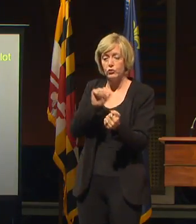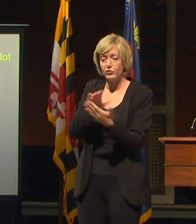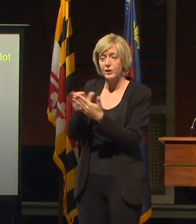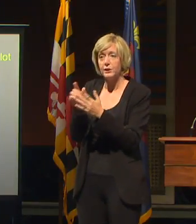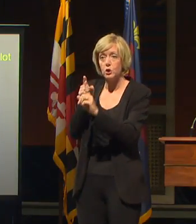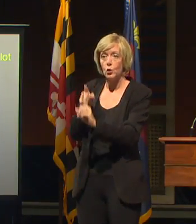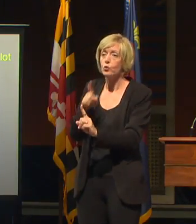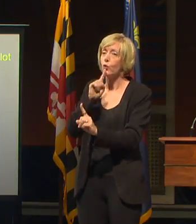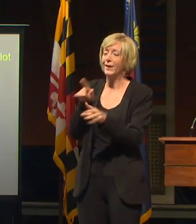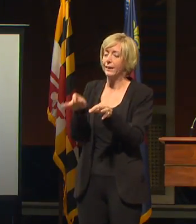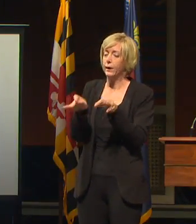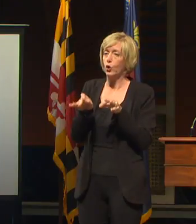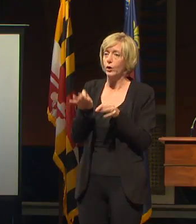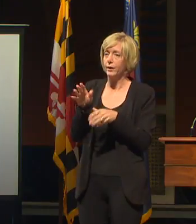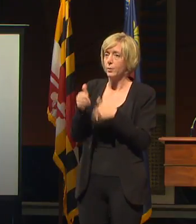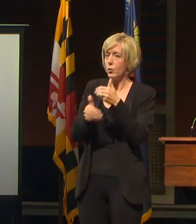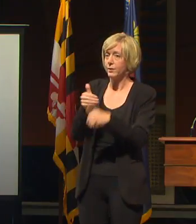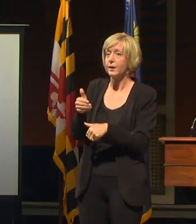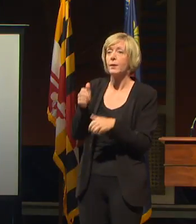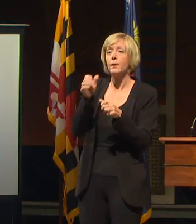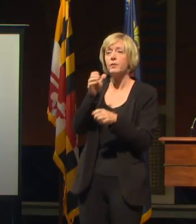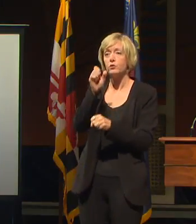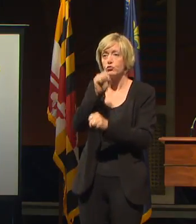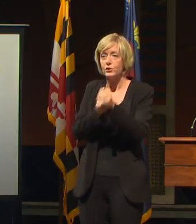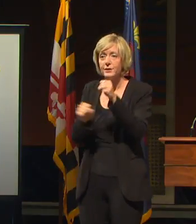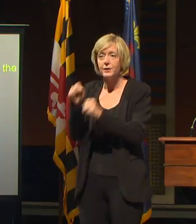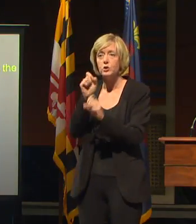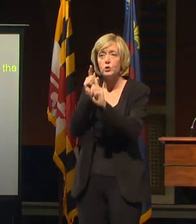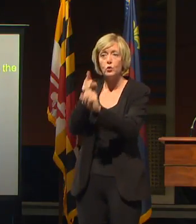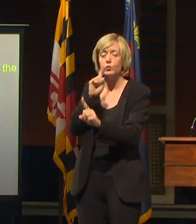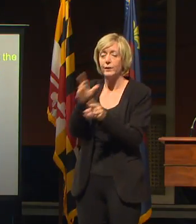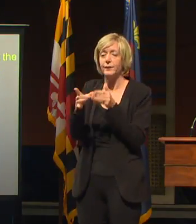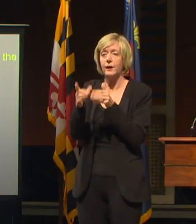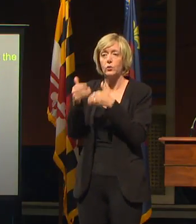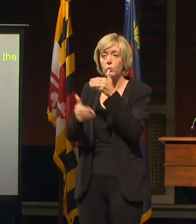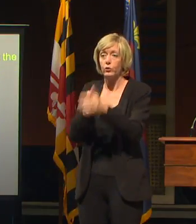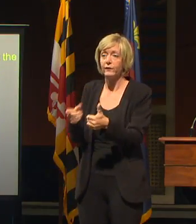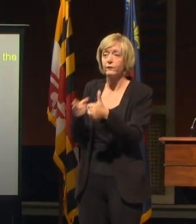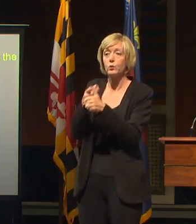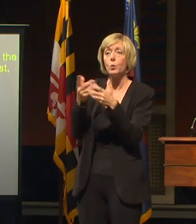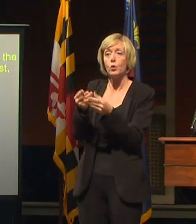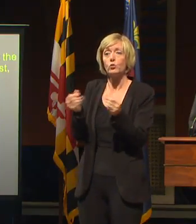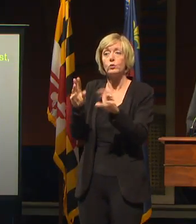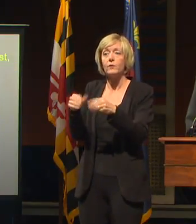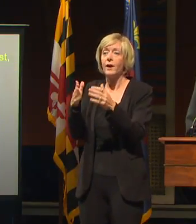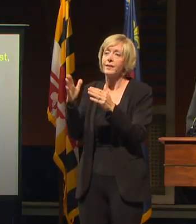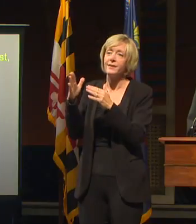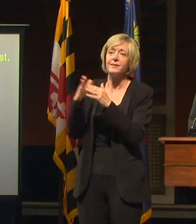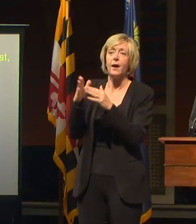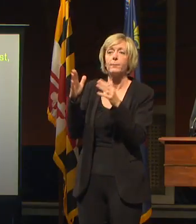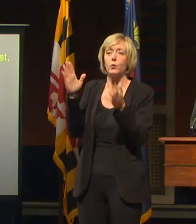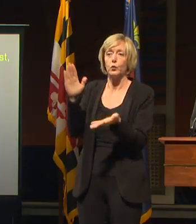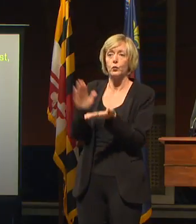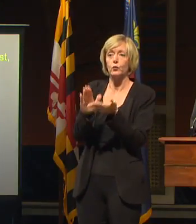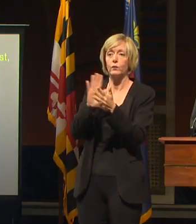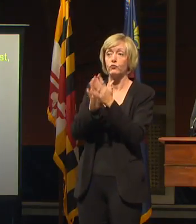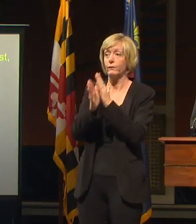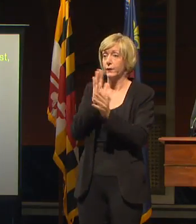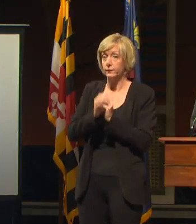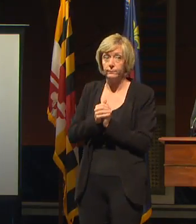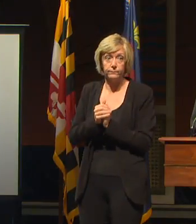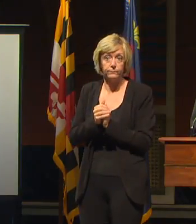in the process, but the strategic goals guide everything that we do. First, we want a solution that will provide the greatest amount of congestion relief